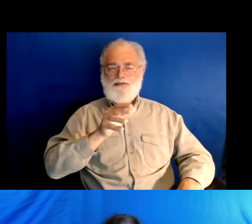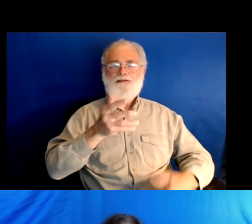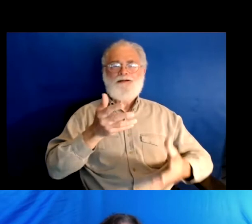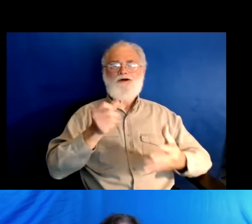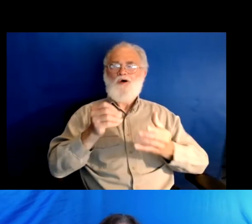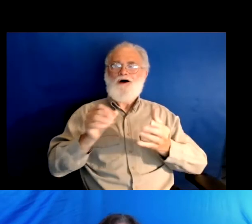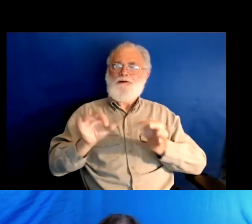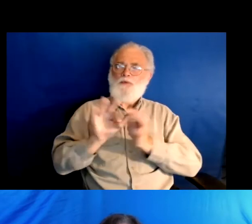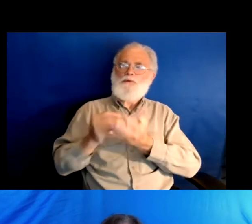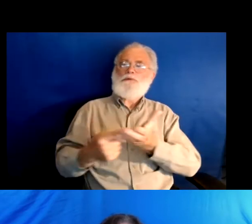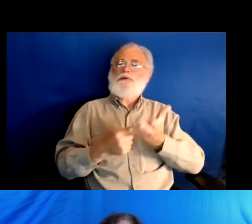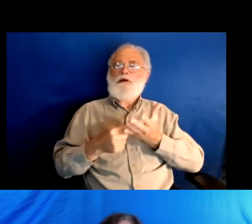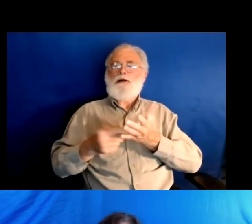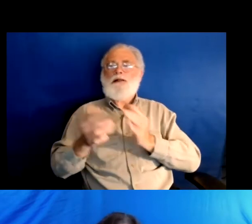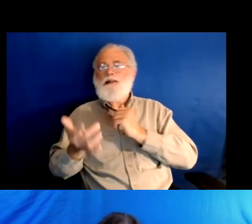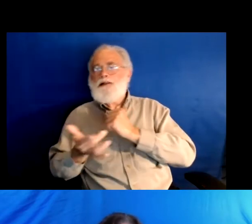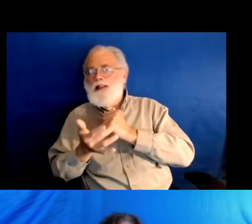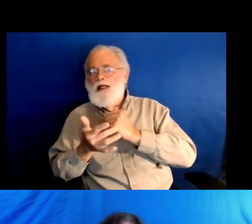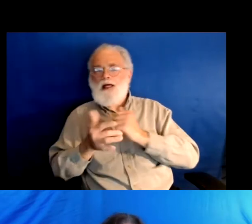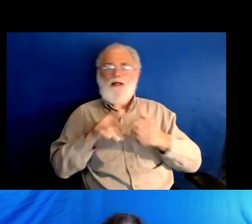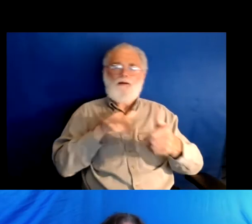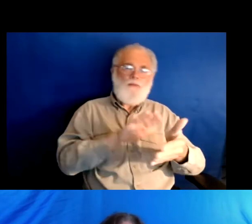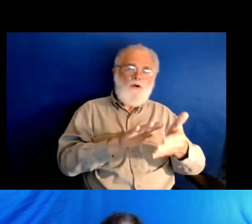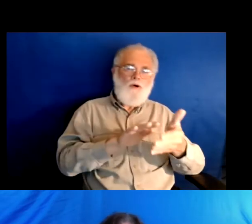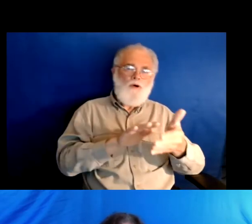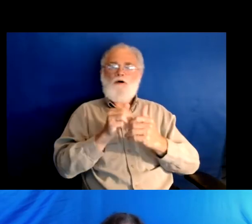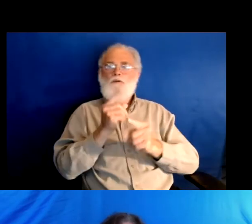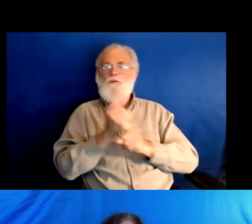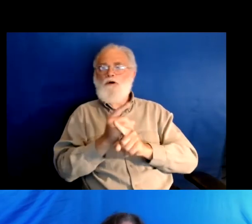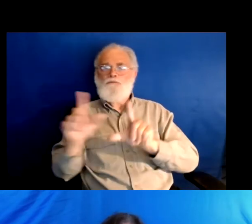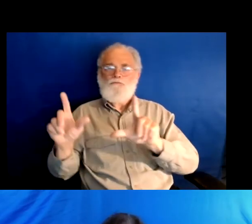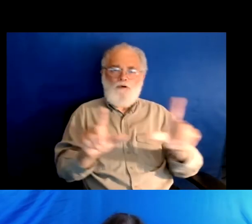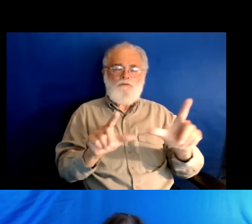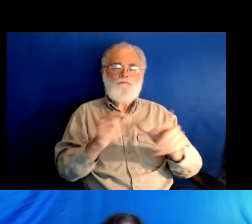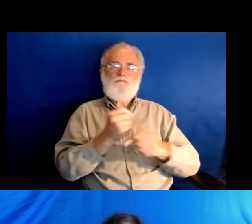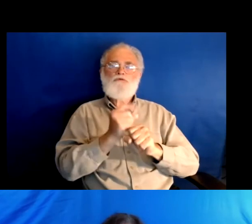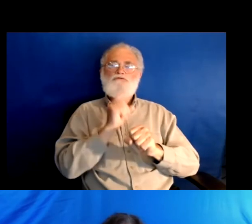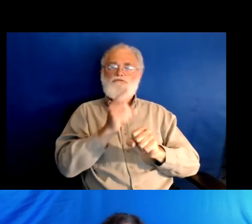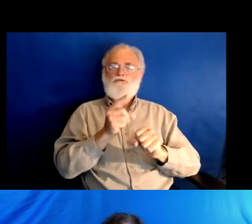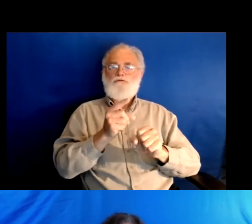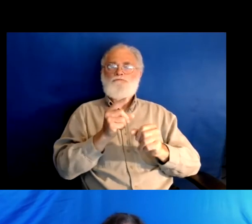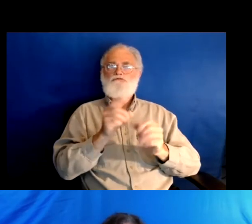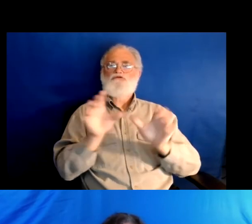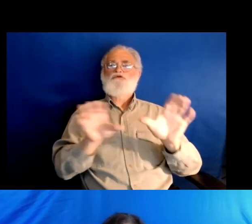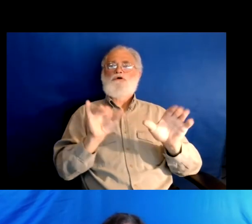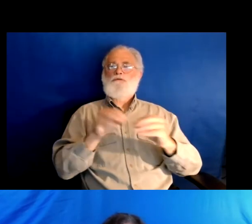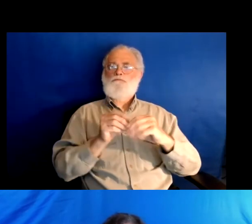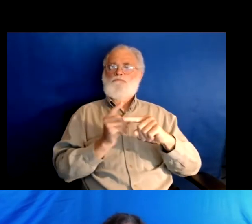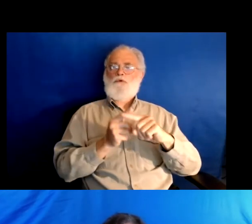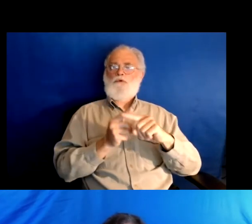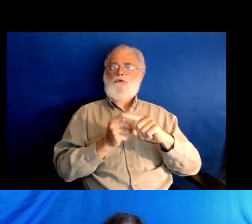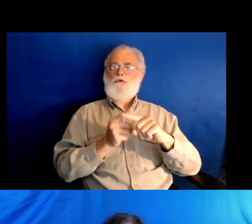Sometimes it takes a little bit. It's important to discuss it and techniques on how to reframe